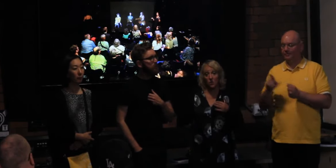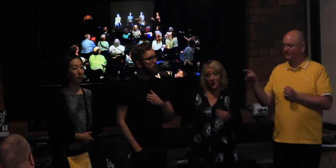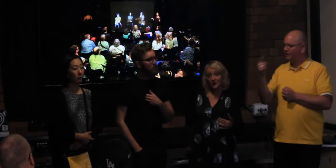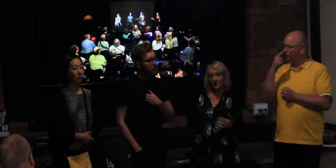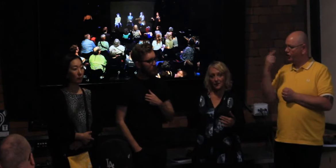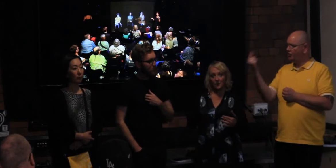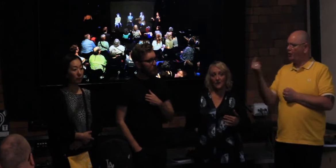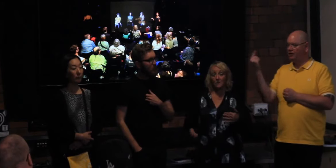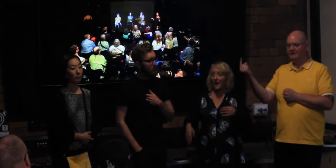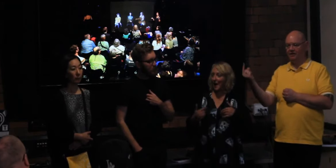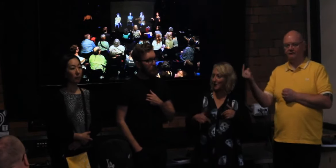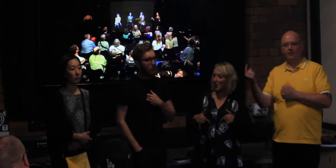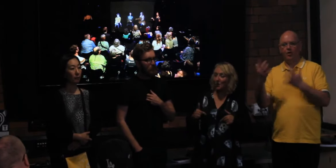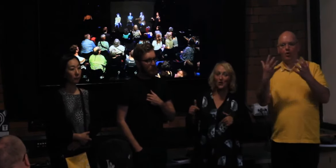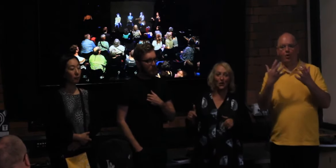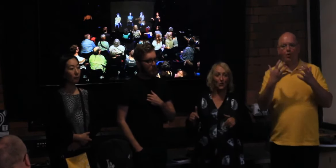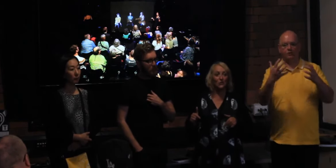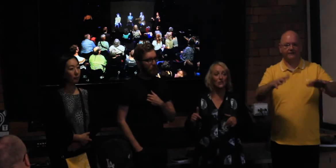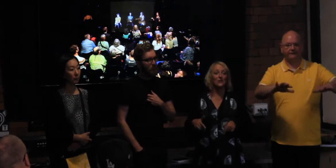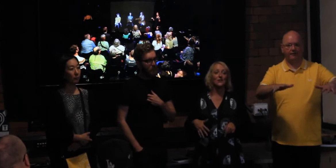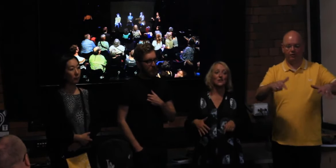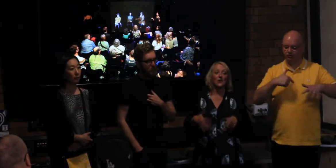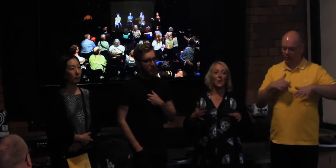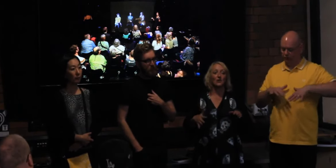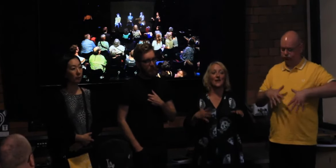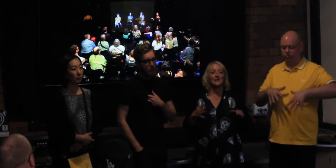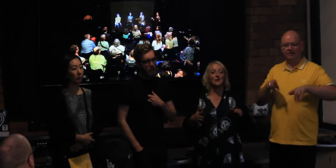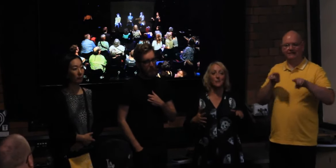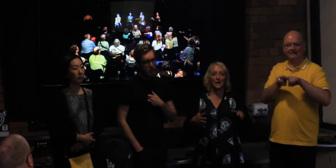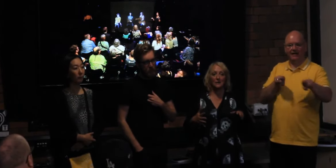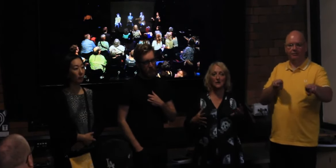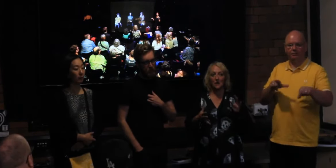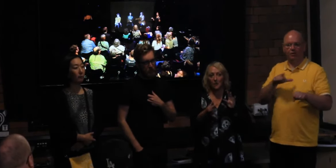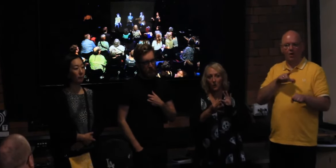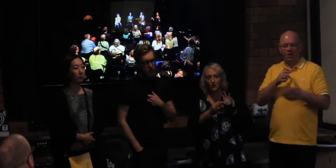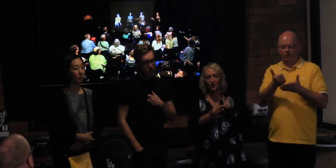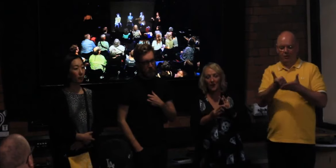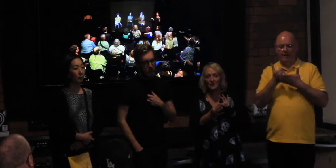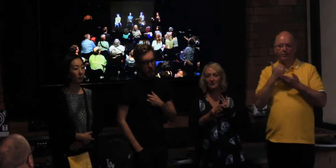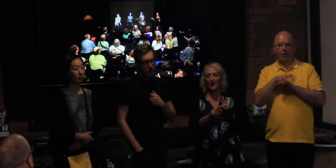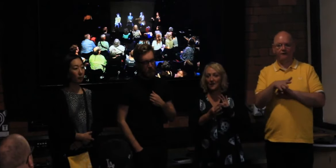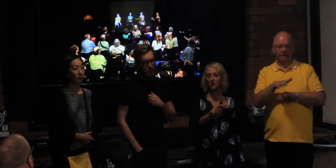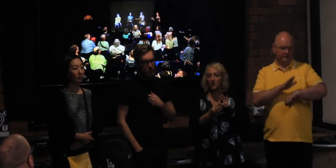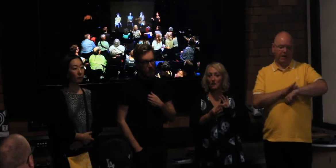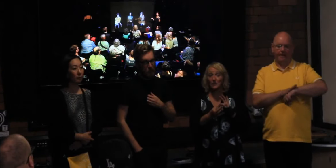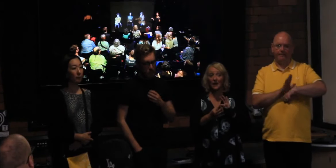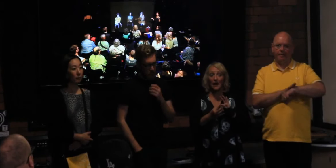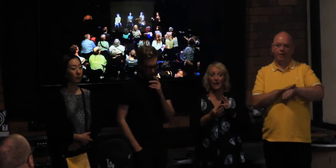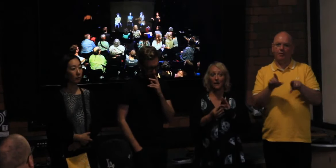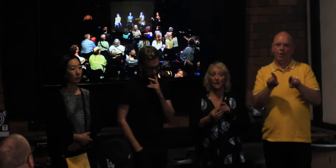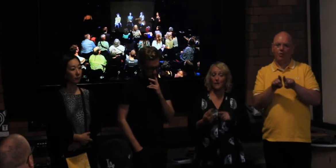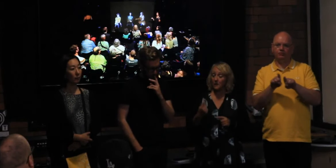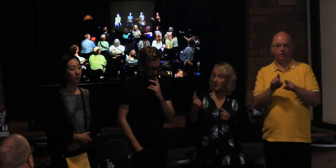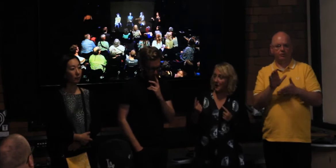as the audience is experiencing, but that helps her with cues to know where she is in the piece, but also creates a relationship